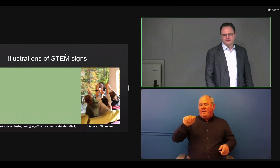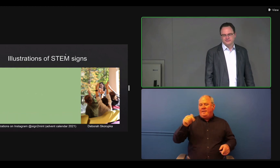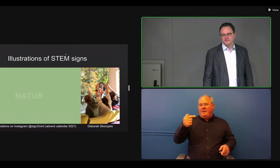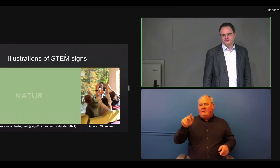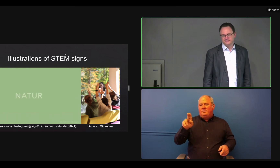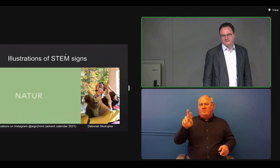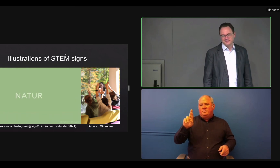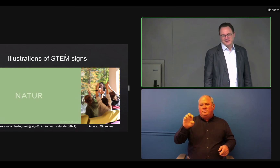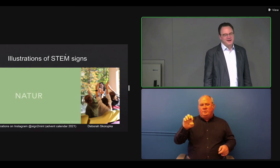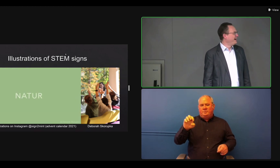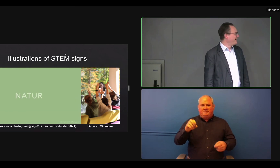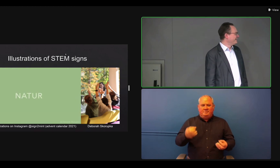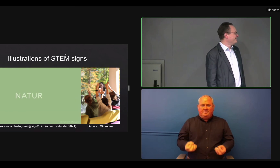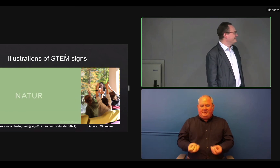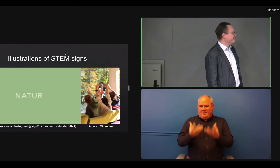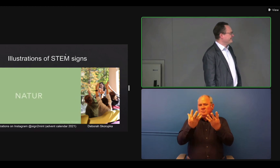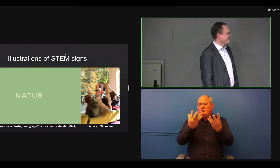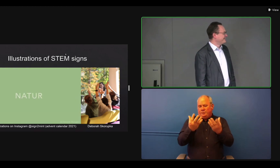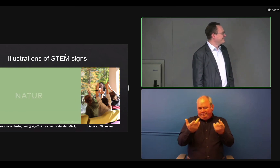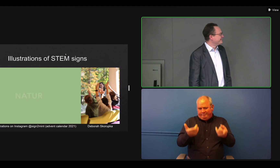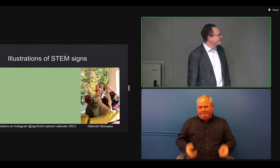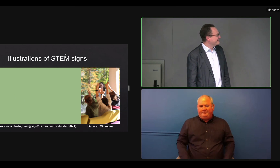This is our sign for nature.